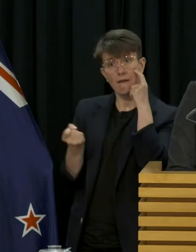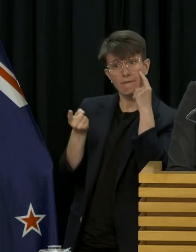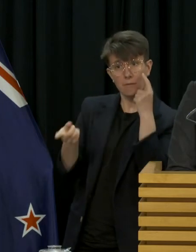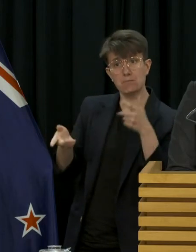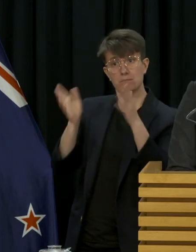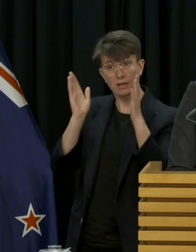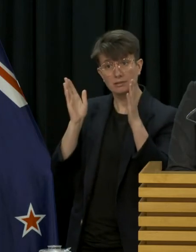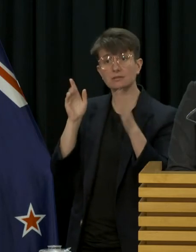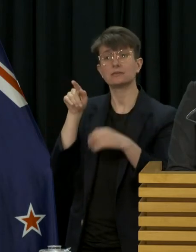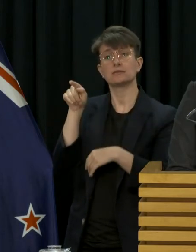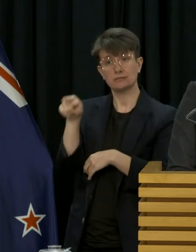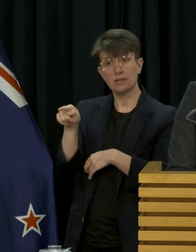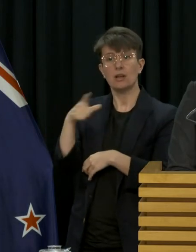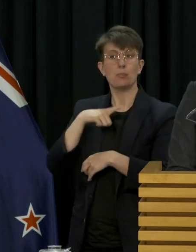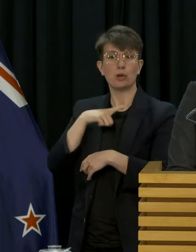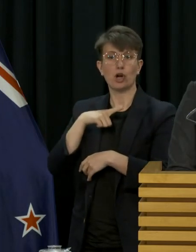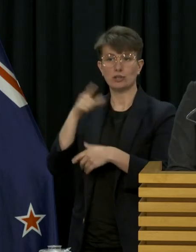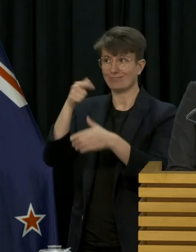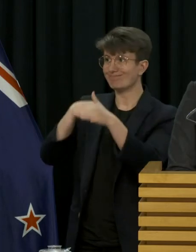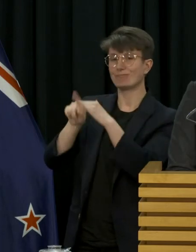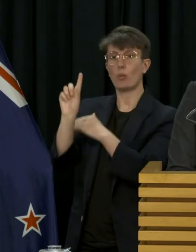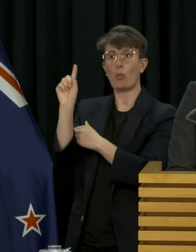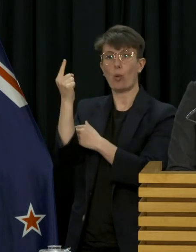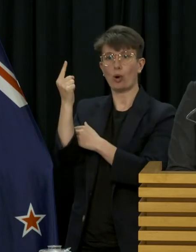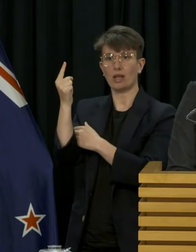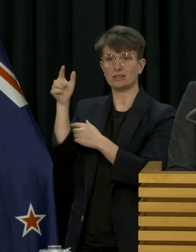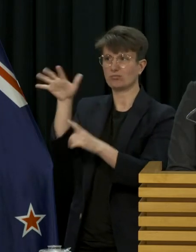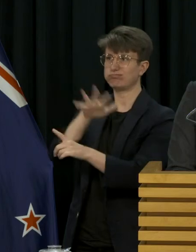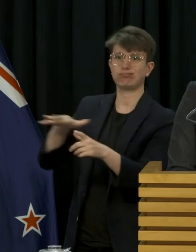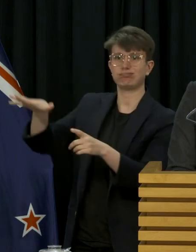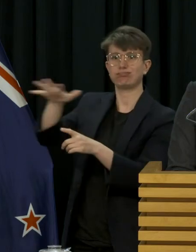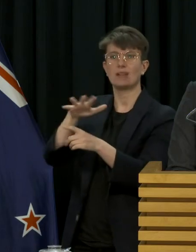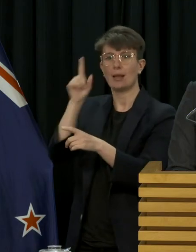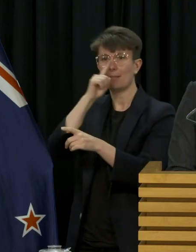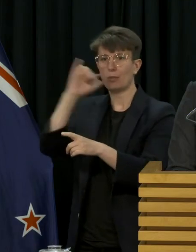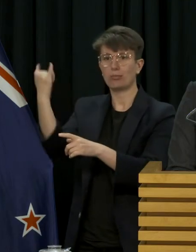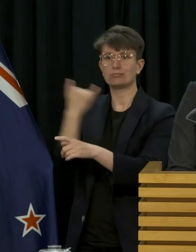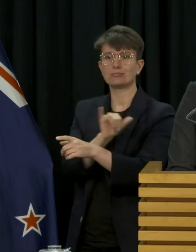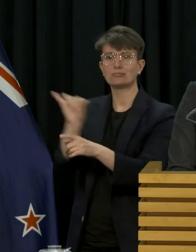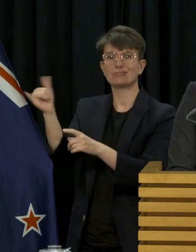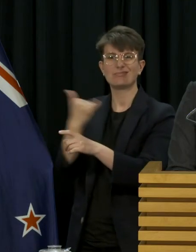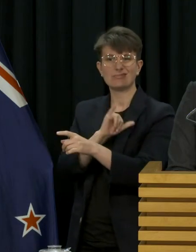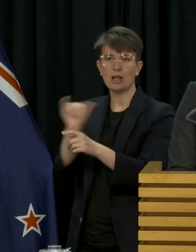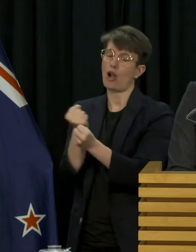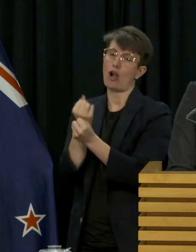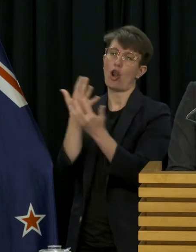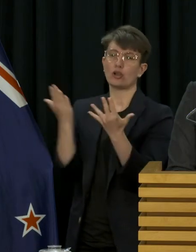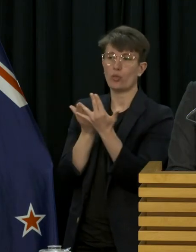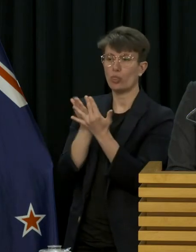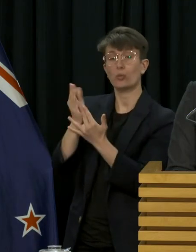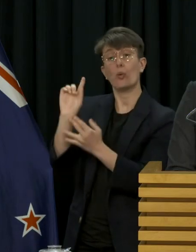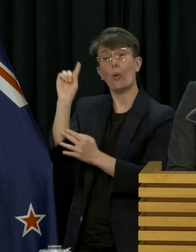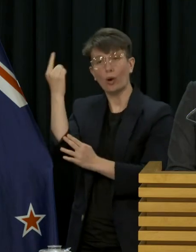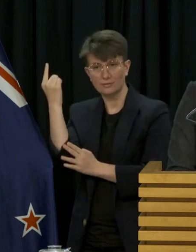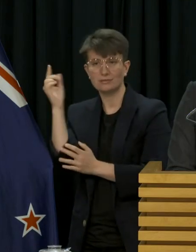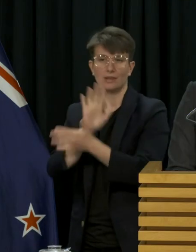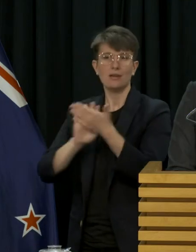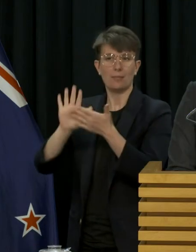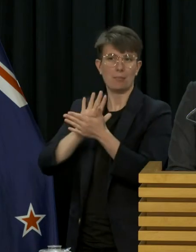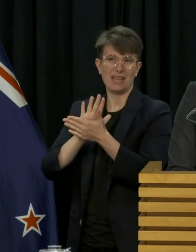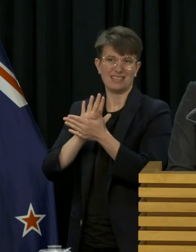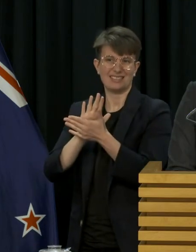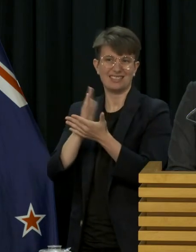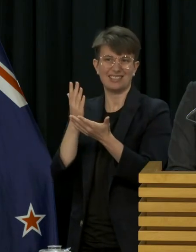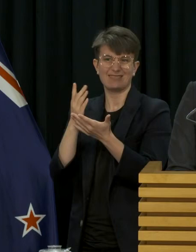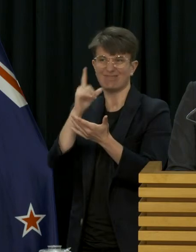it actually is much, much simpler if we just have a blanket provision that it's flights generally across the country, because often you can have someone who's come